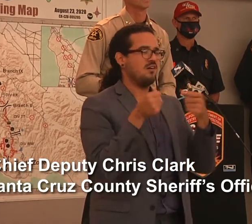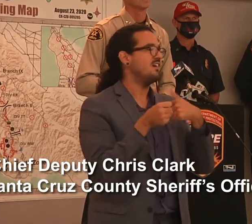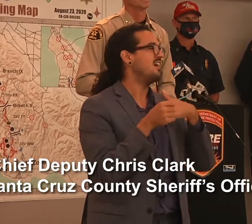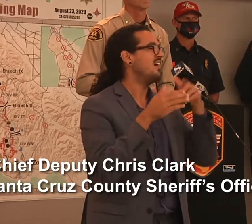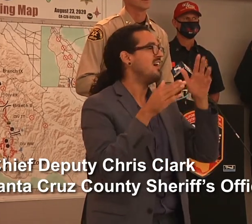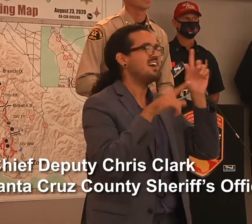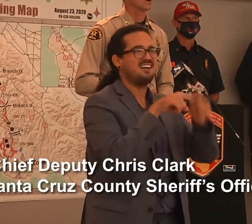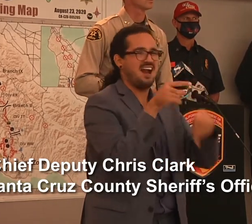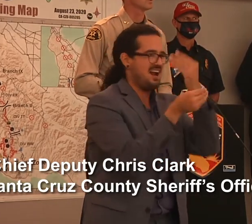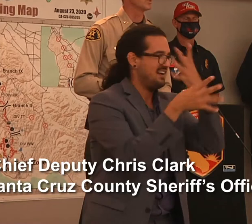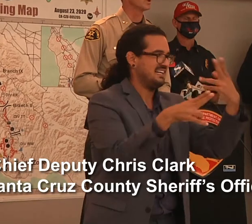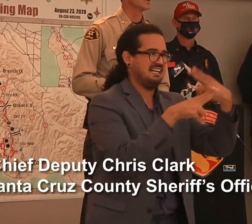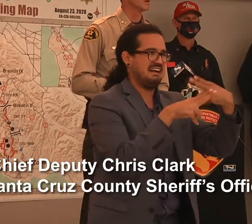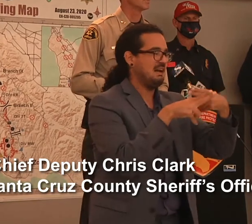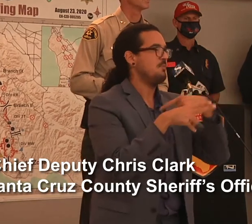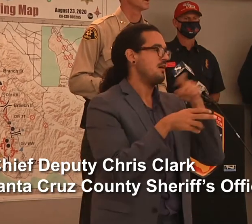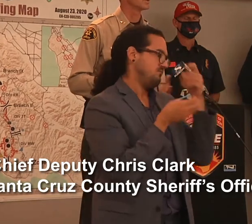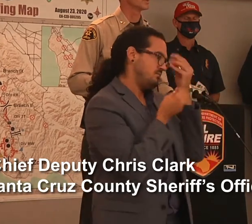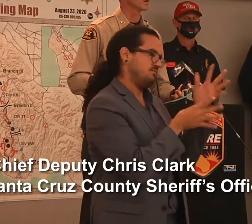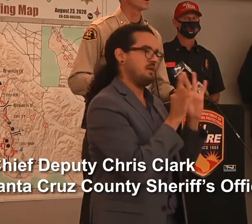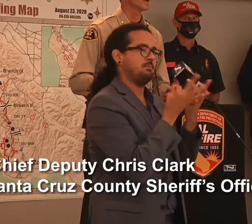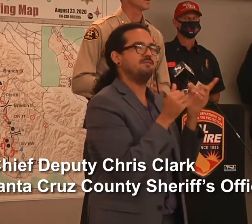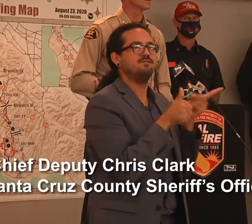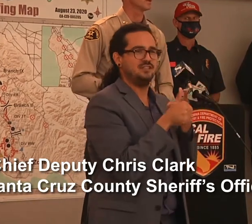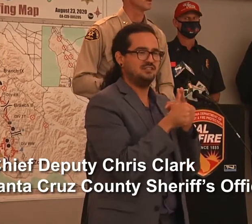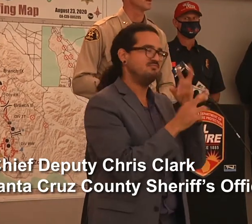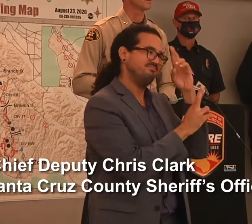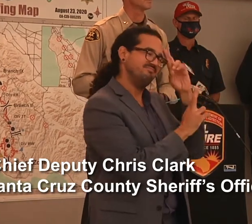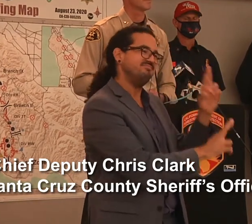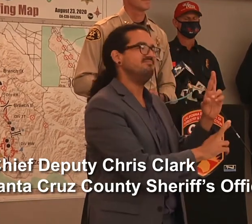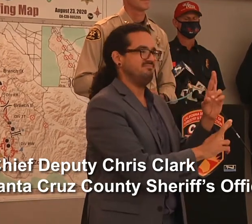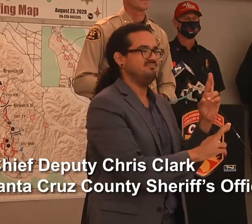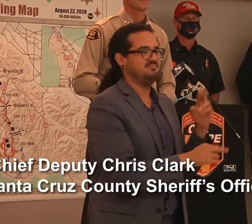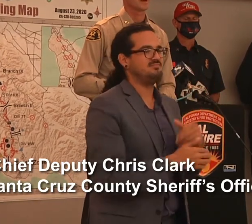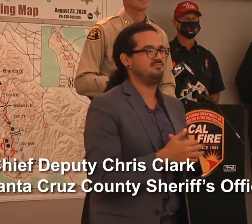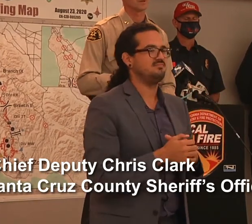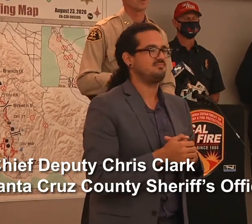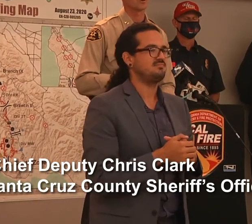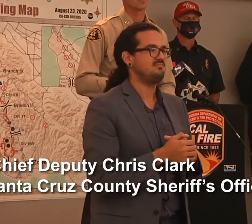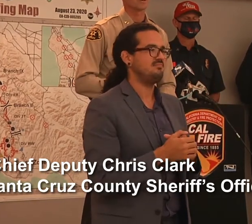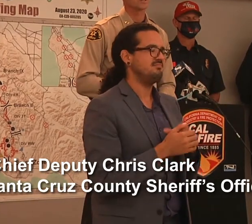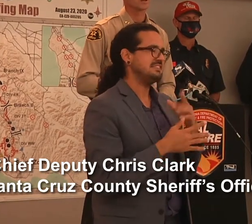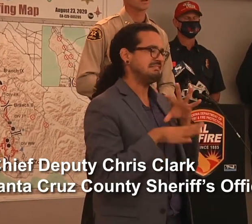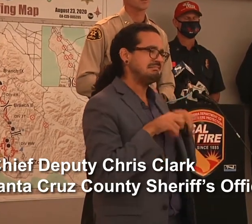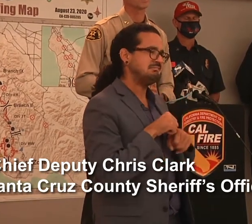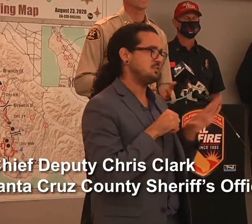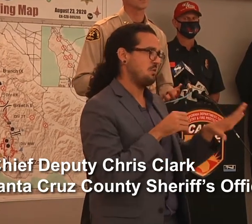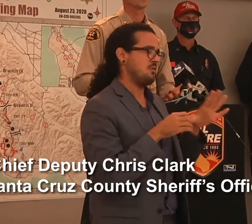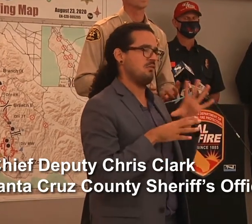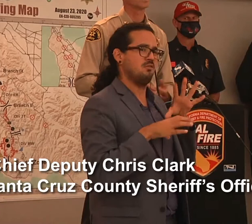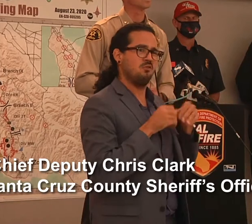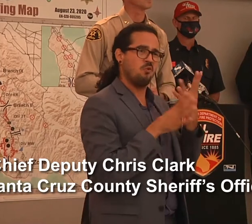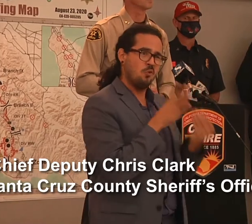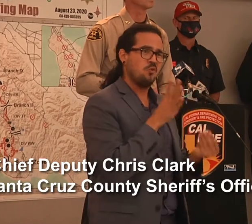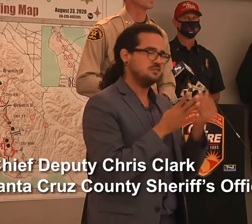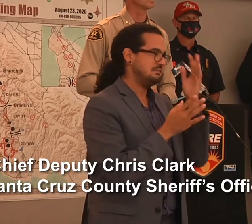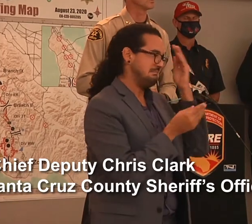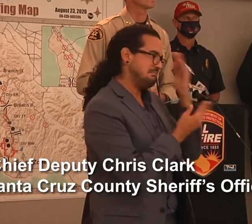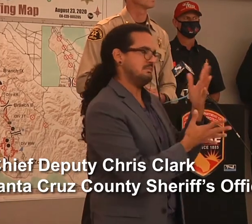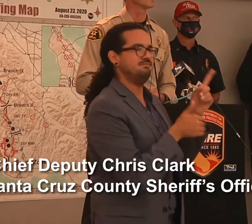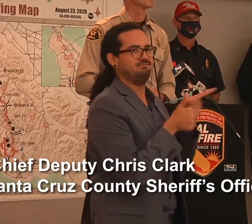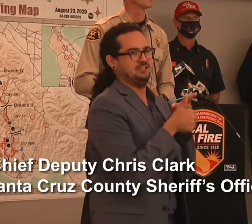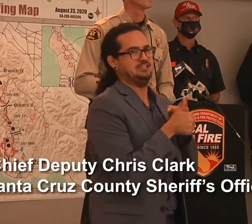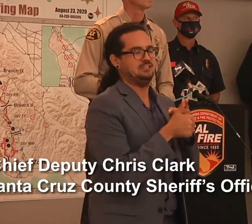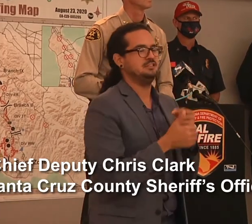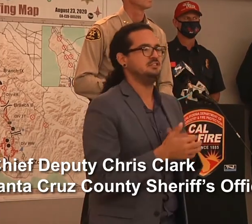that and their loss, we want to make sure that we honor that. And yeah, there'll be more information with that as we go